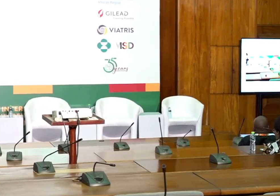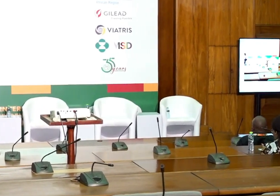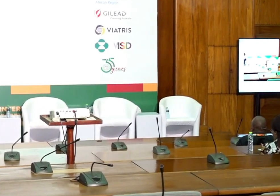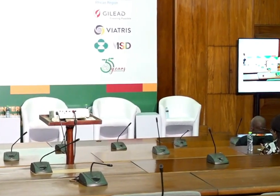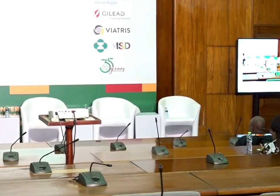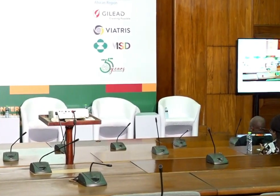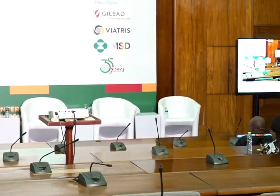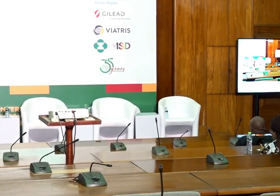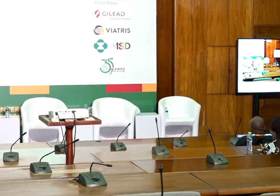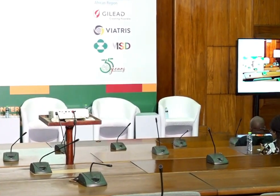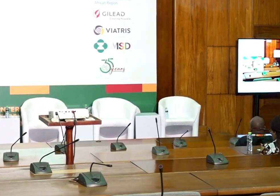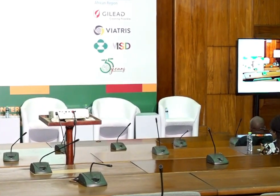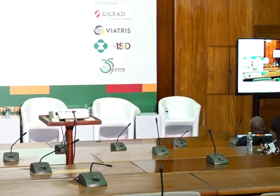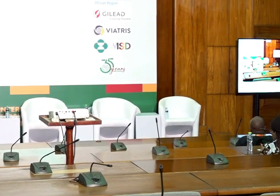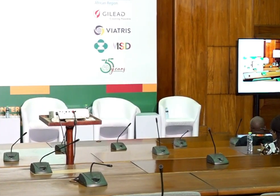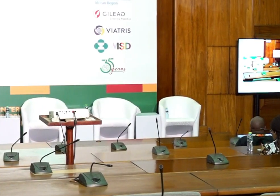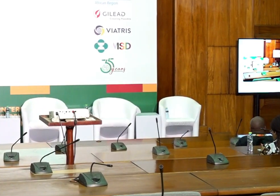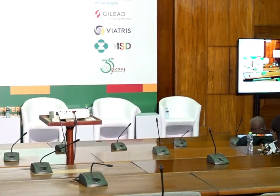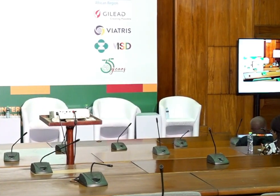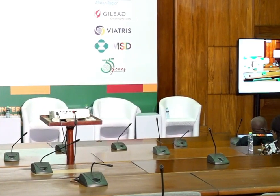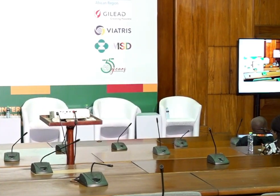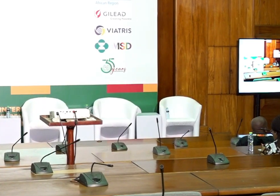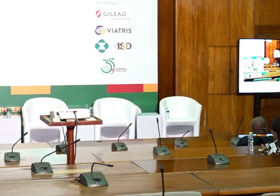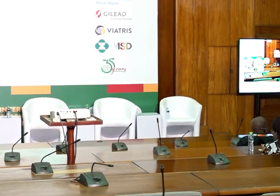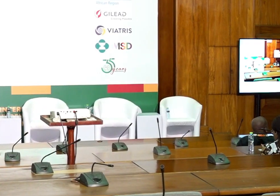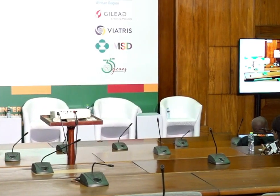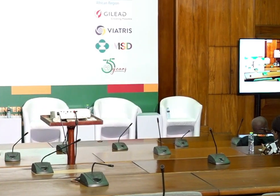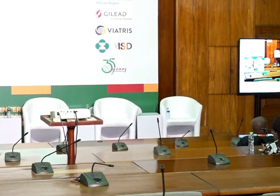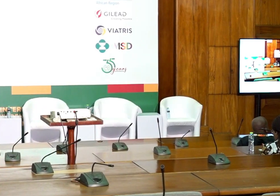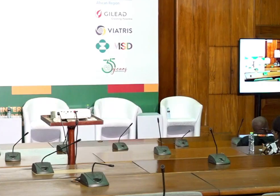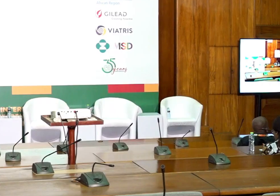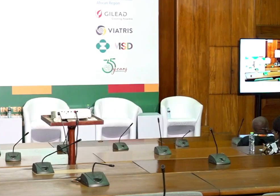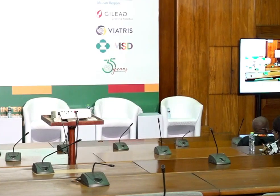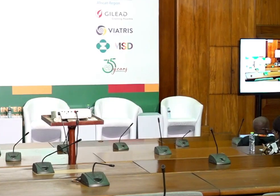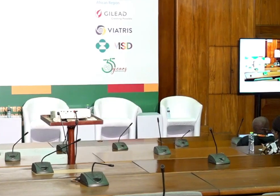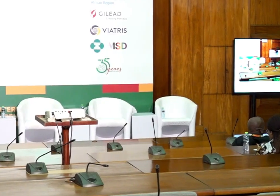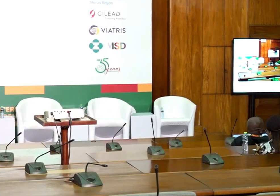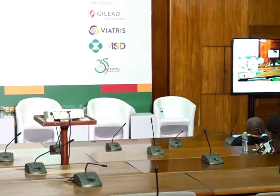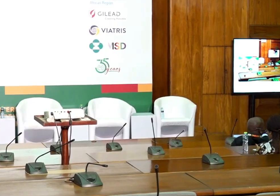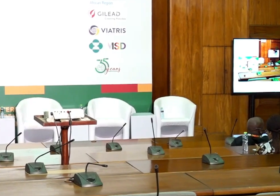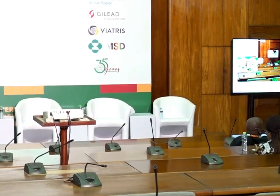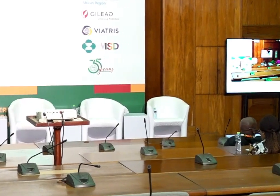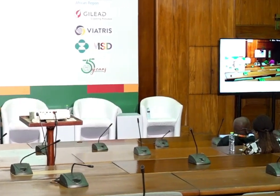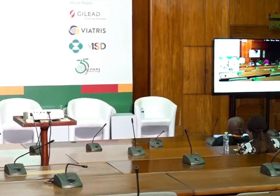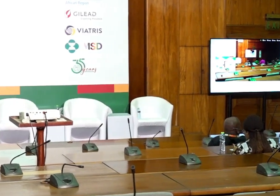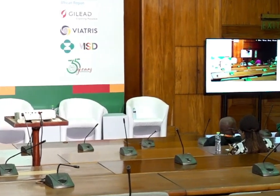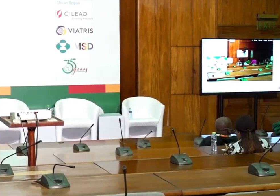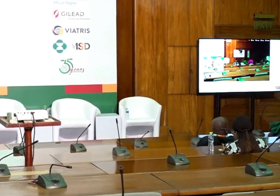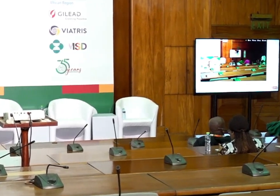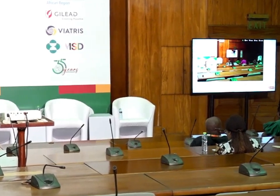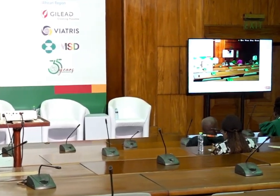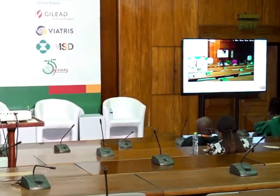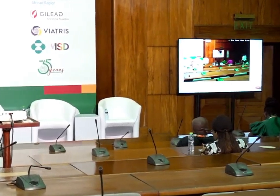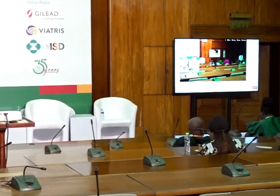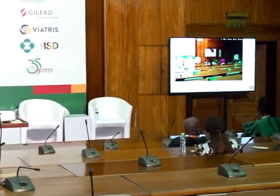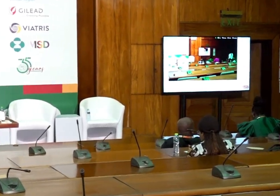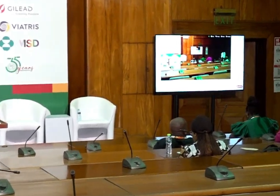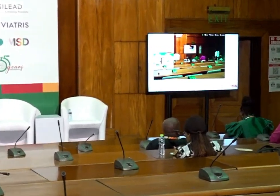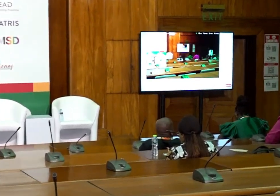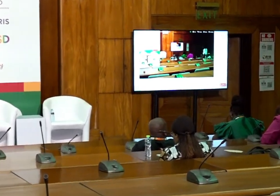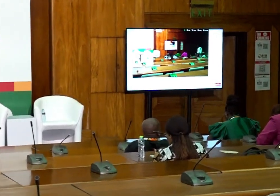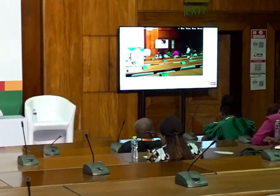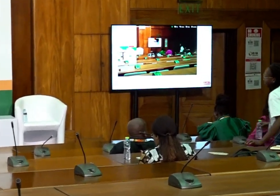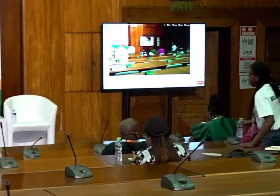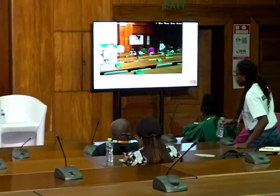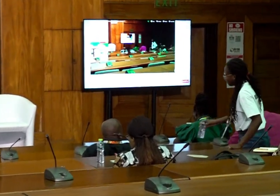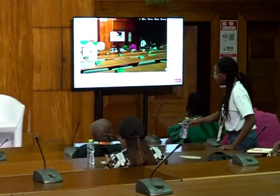mention about, is it 13% who never either turned up, or I don't know if they are lost to follow-up or something